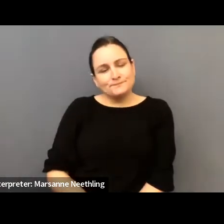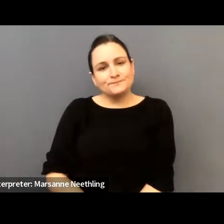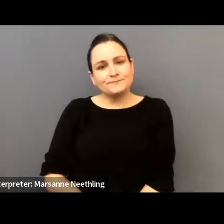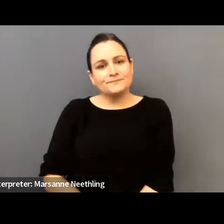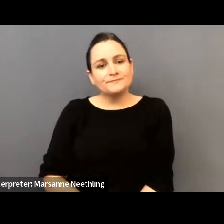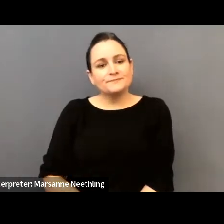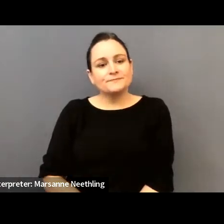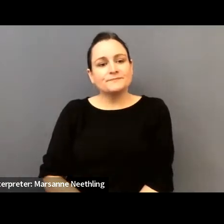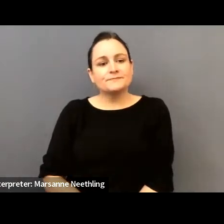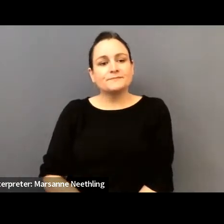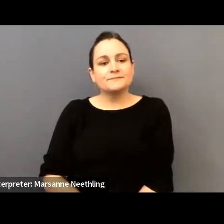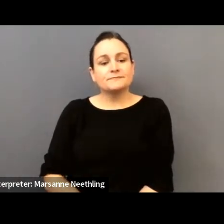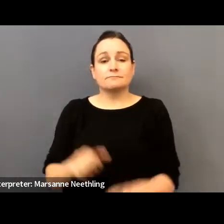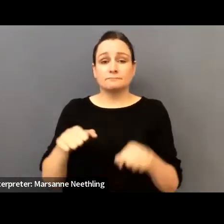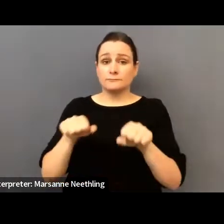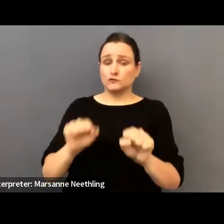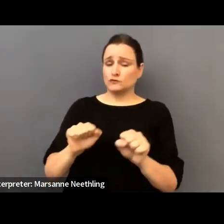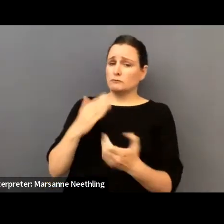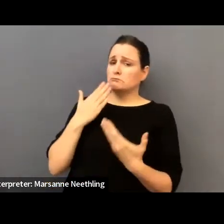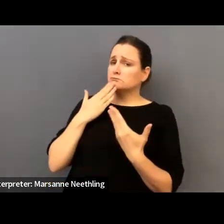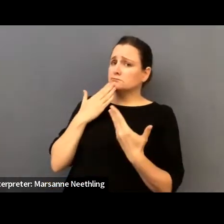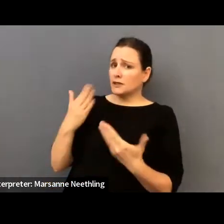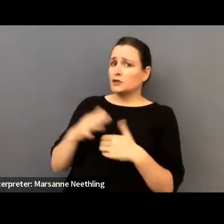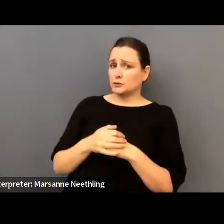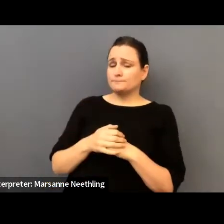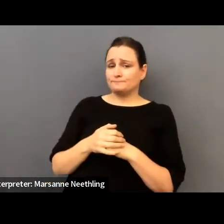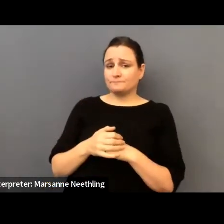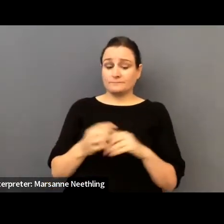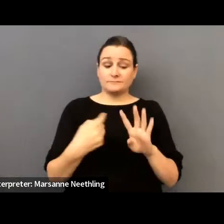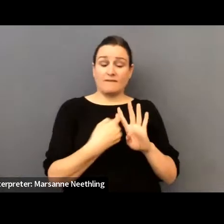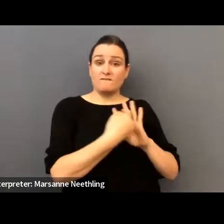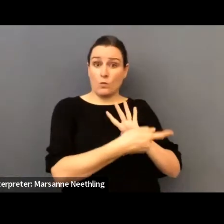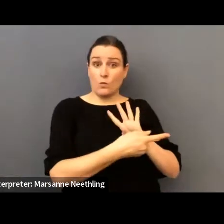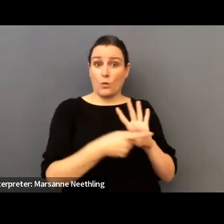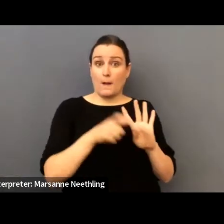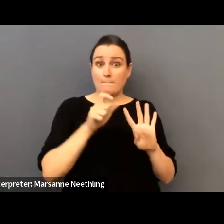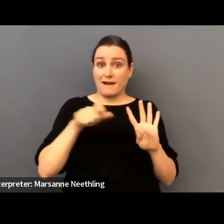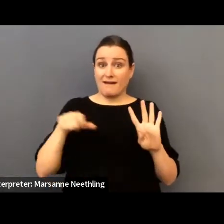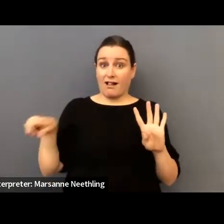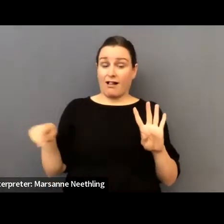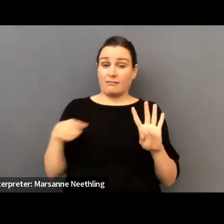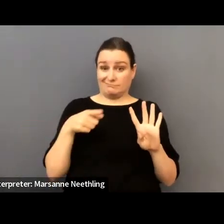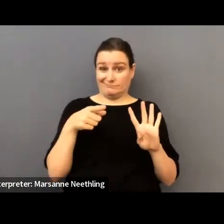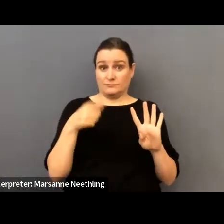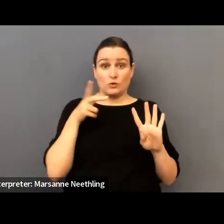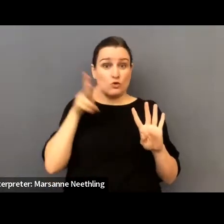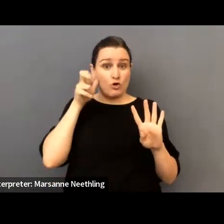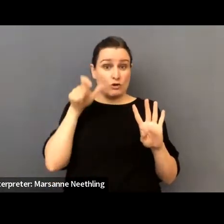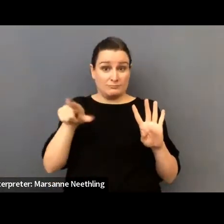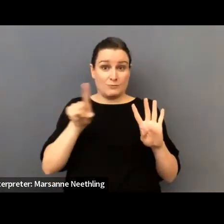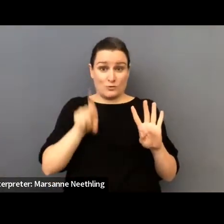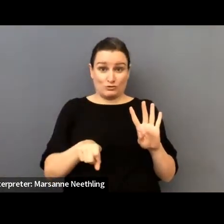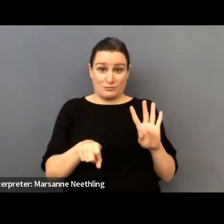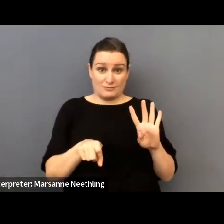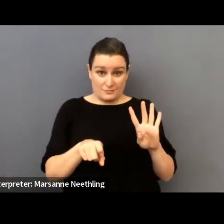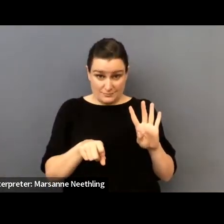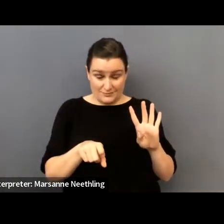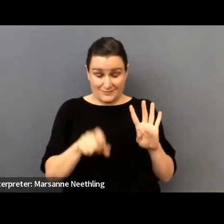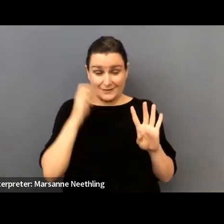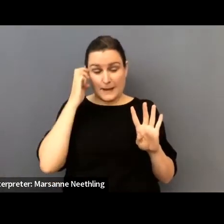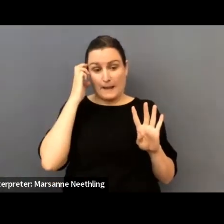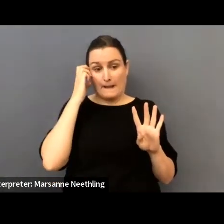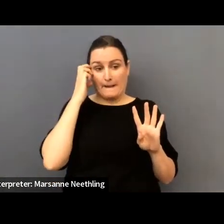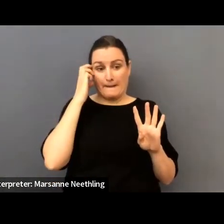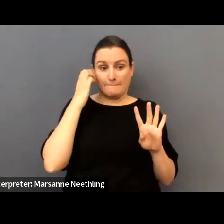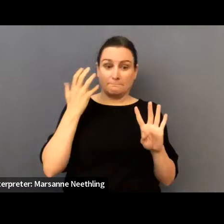Thank you, Nozi. Panelists, you've heard those questions, those challenges. You know, people are, any